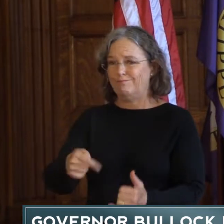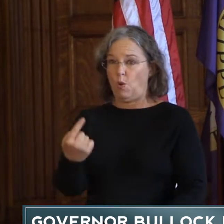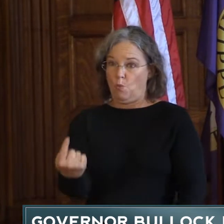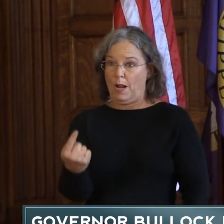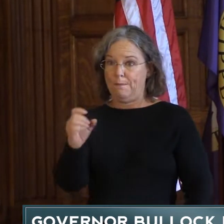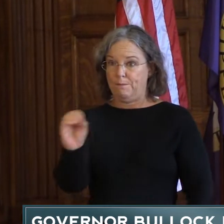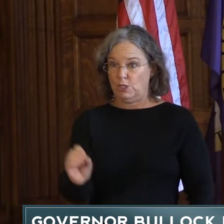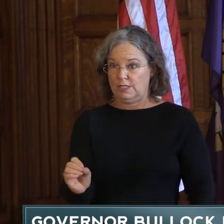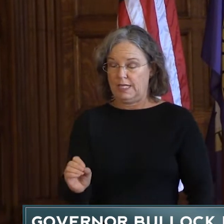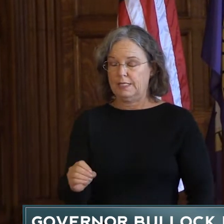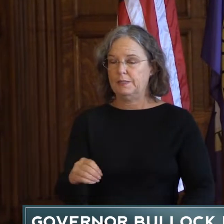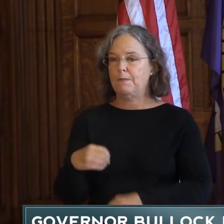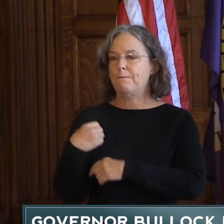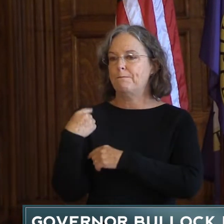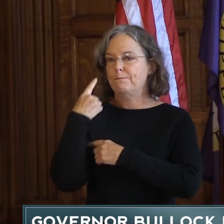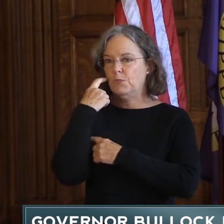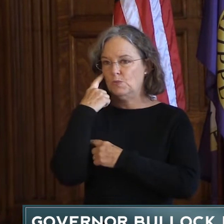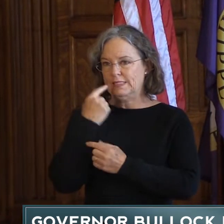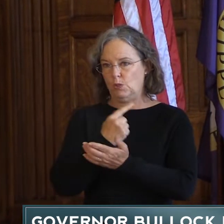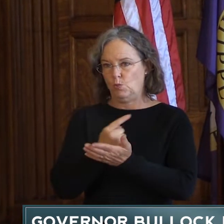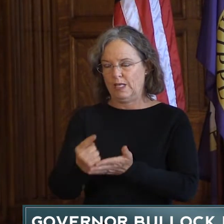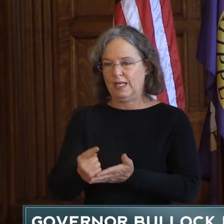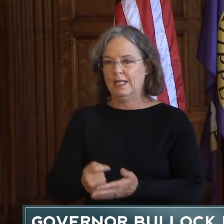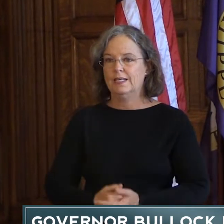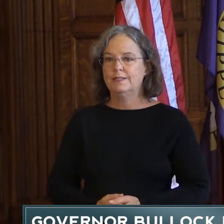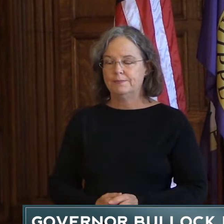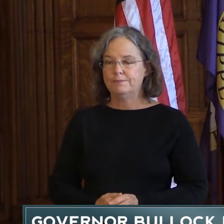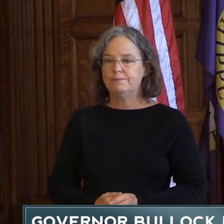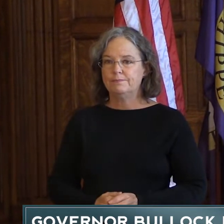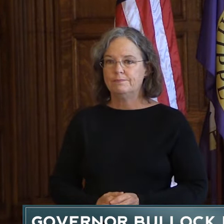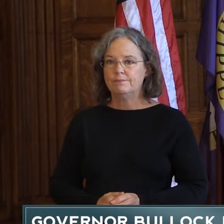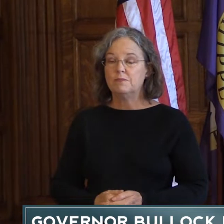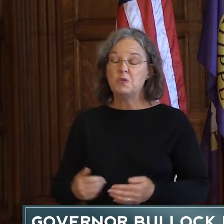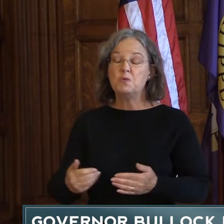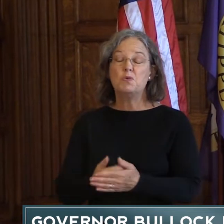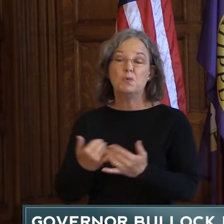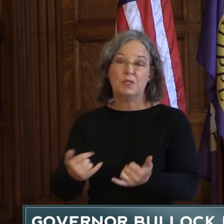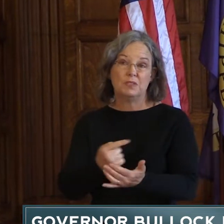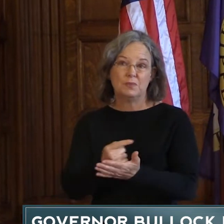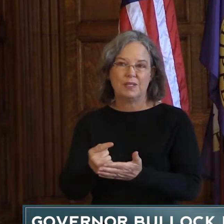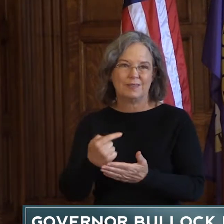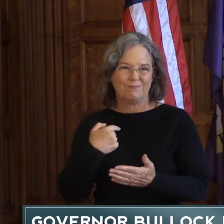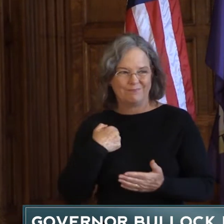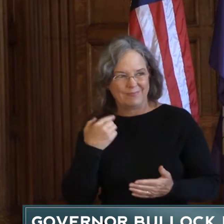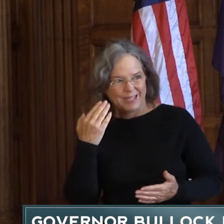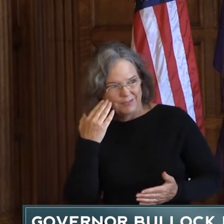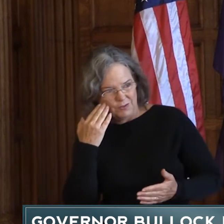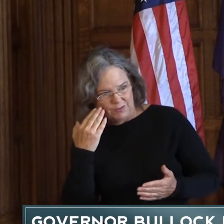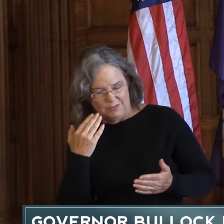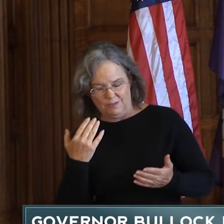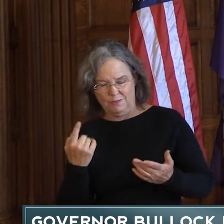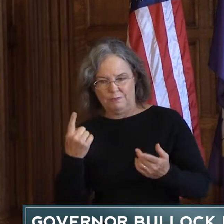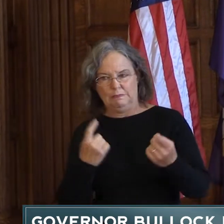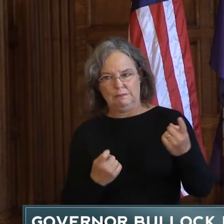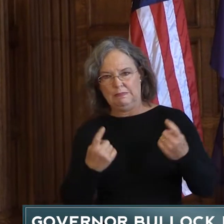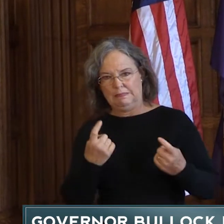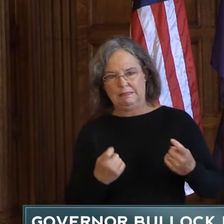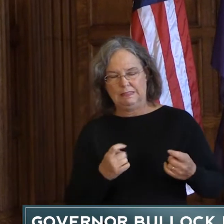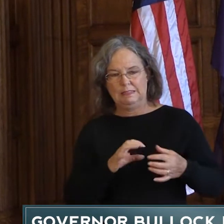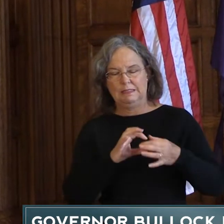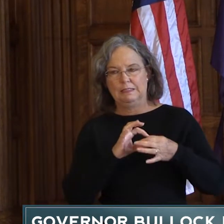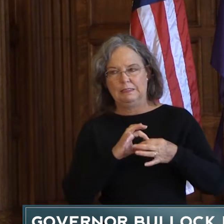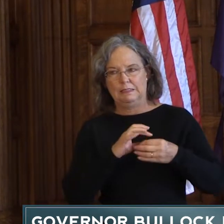1% in the most recent week. New this week, and I know that there's often been a lot of questions